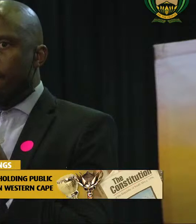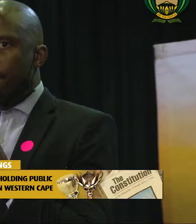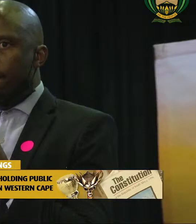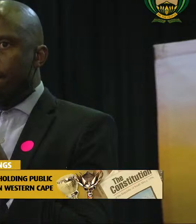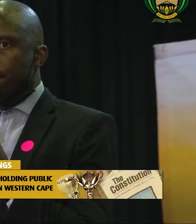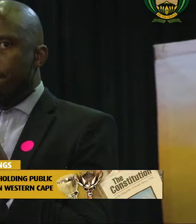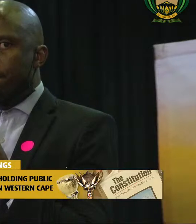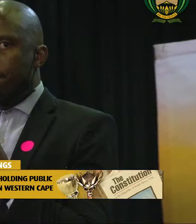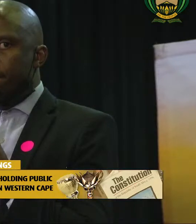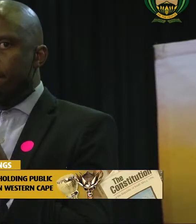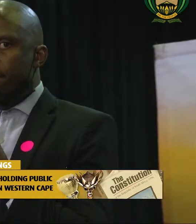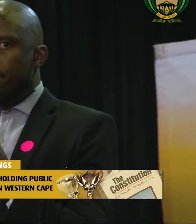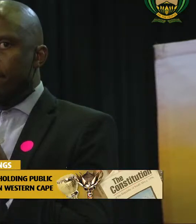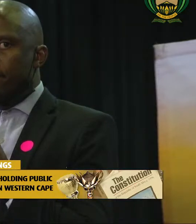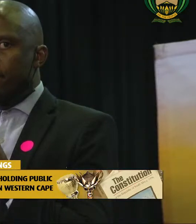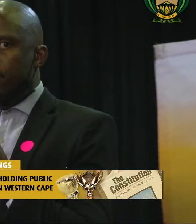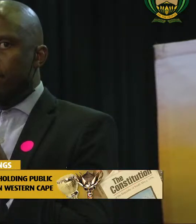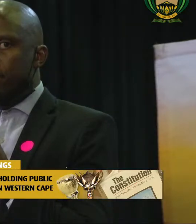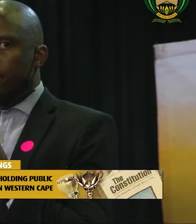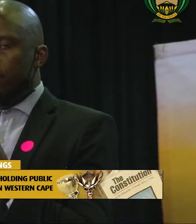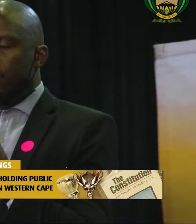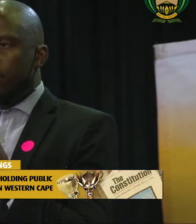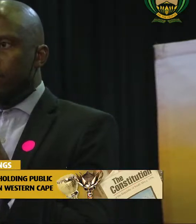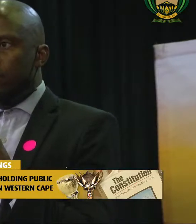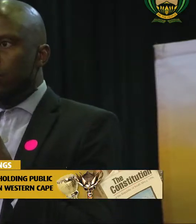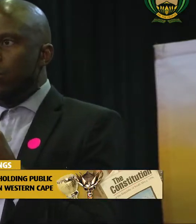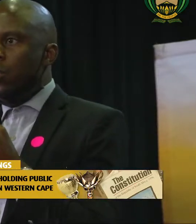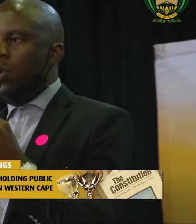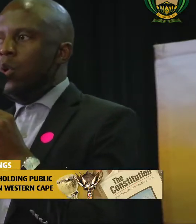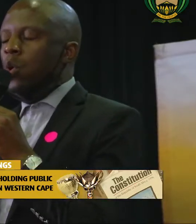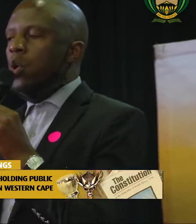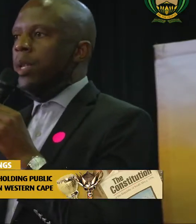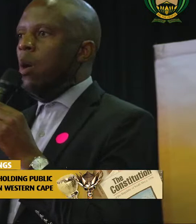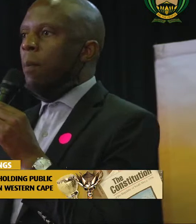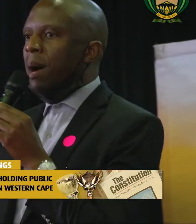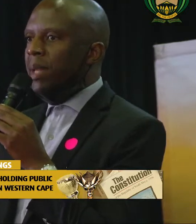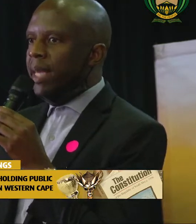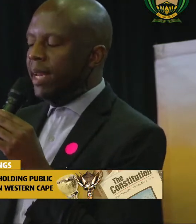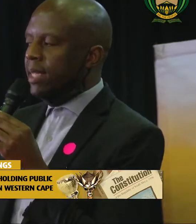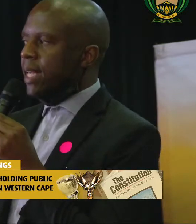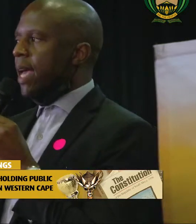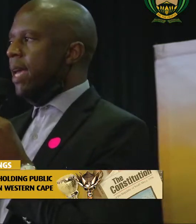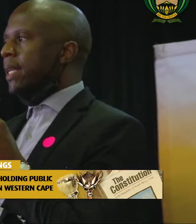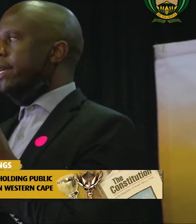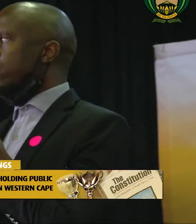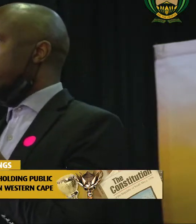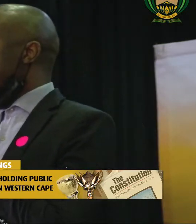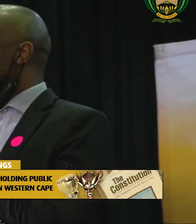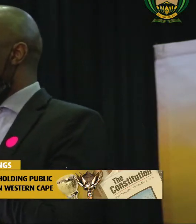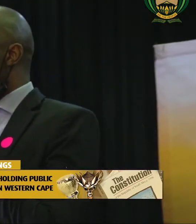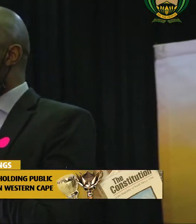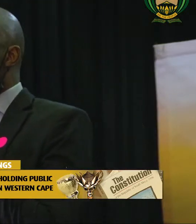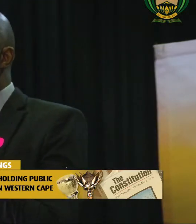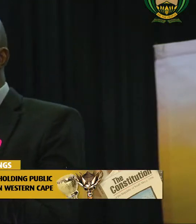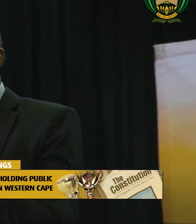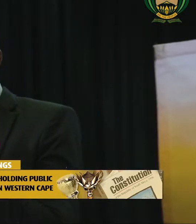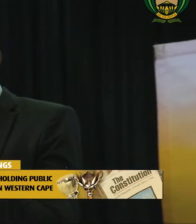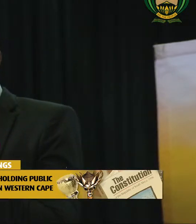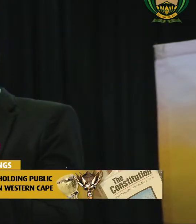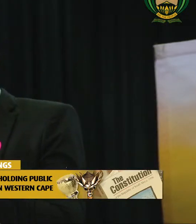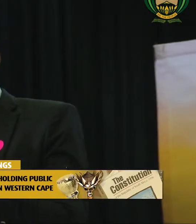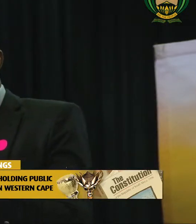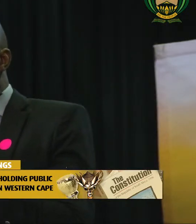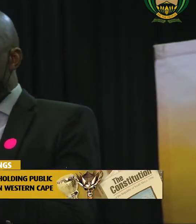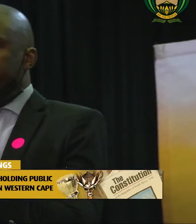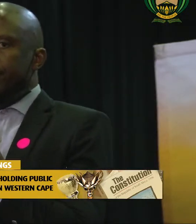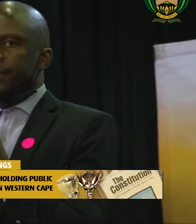nalo ngembono yalo kwikomiti. Our public hearings are ending today here in